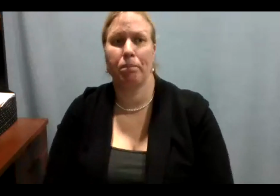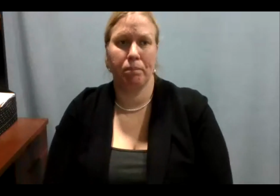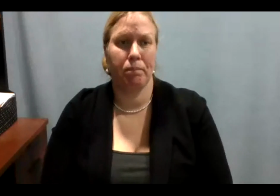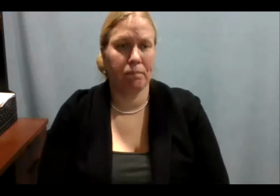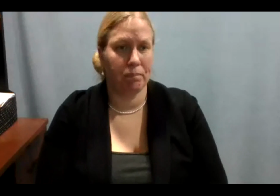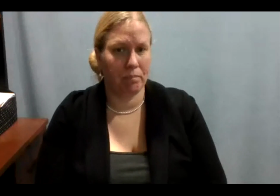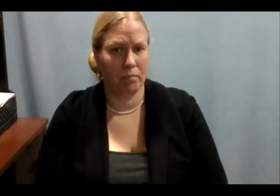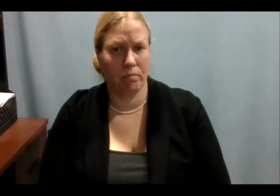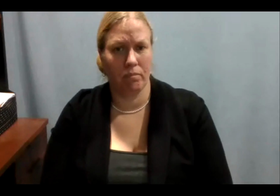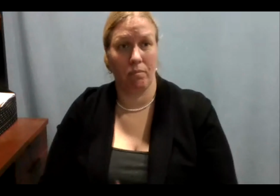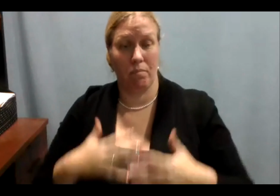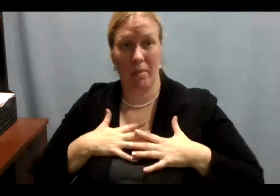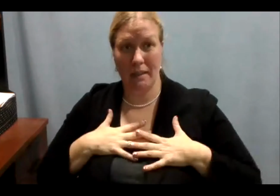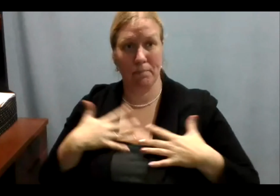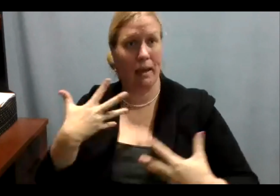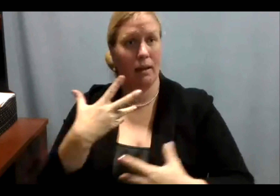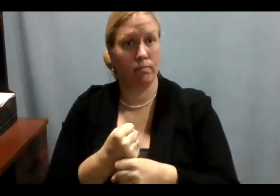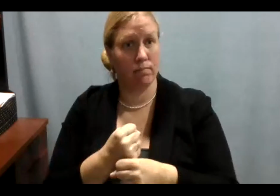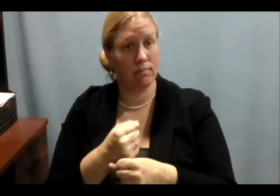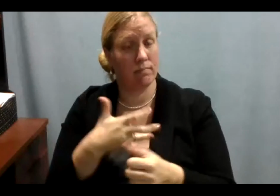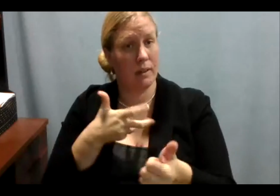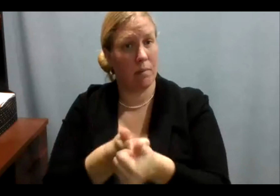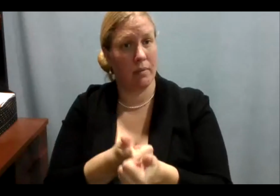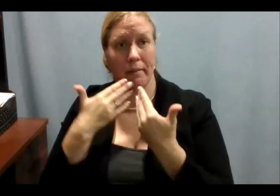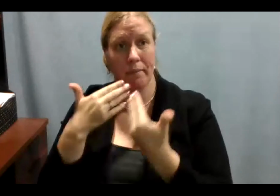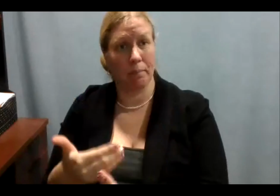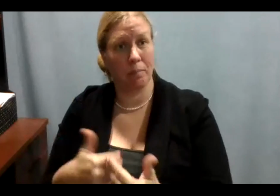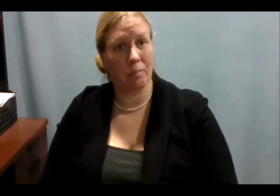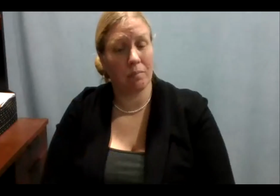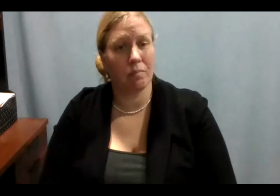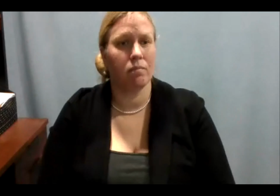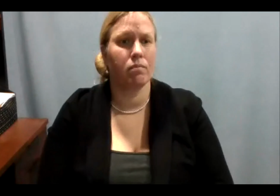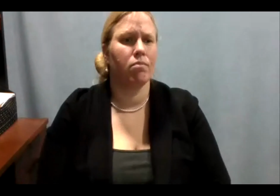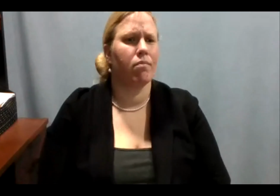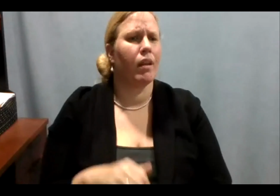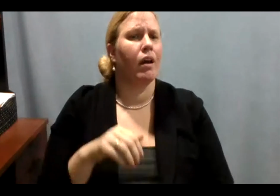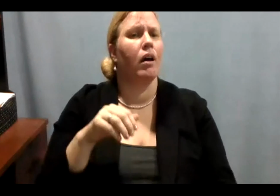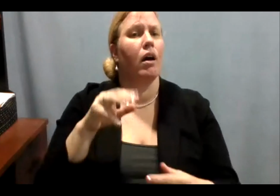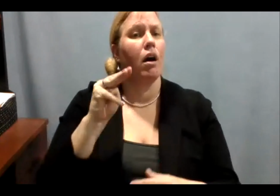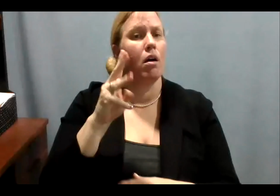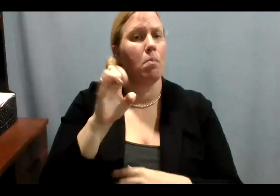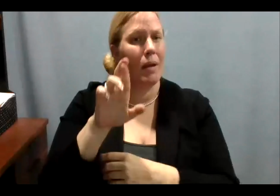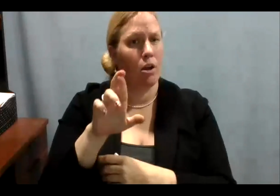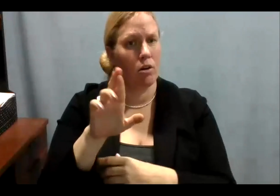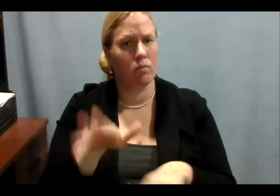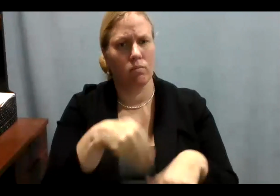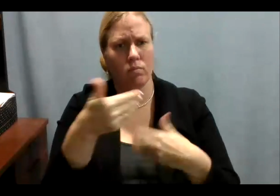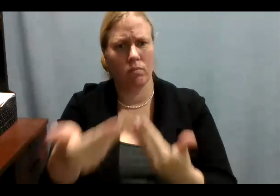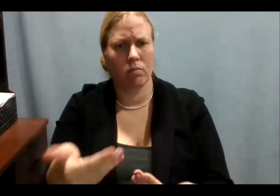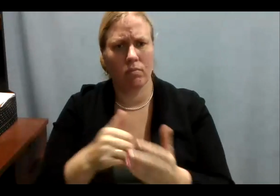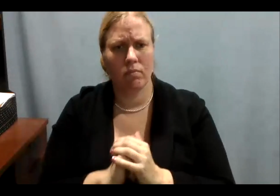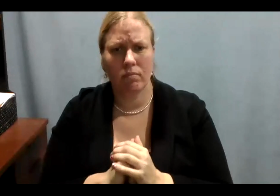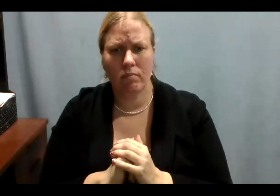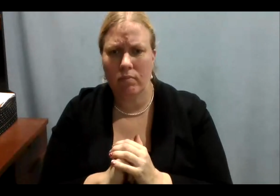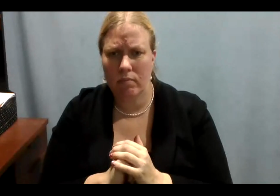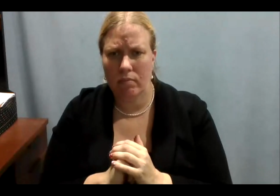and that concludes my update thanks director bond uh just to have a couple of other updates uh dr jolal do you have anything to add